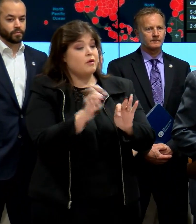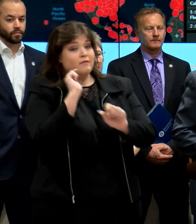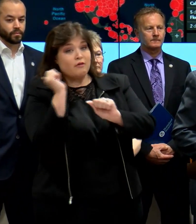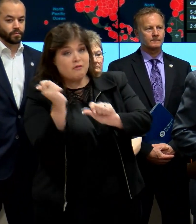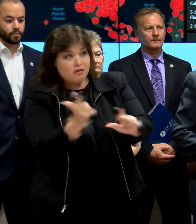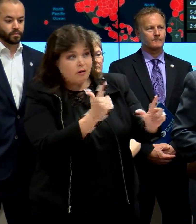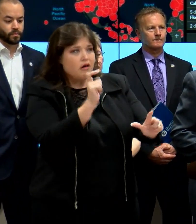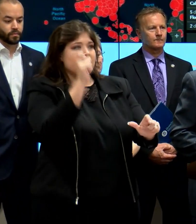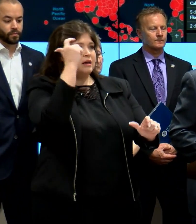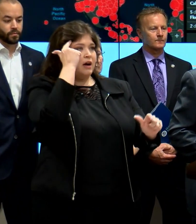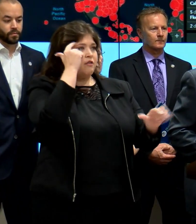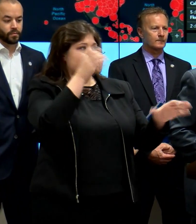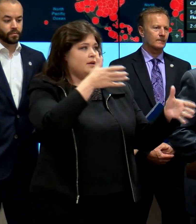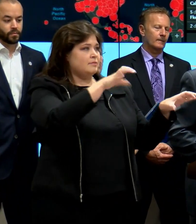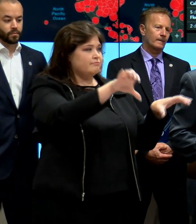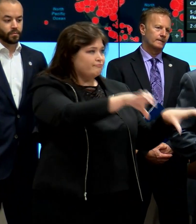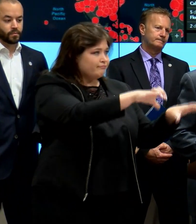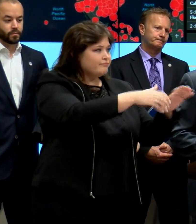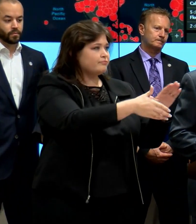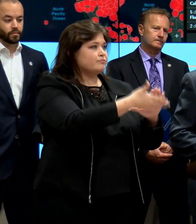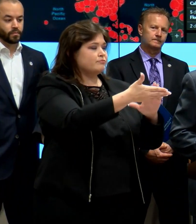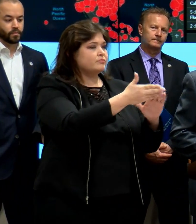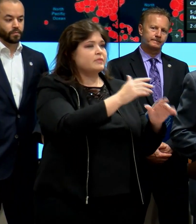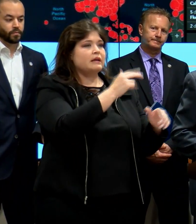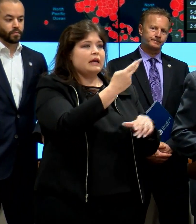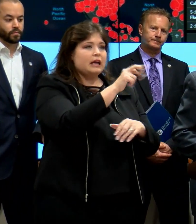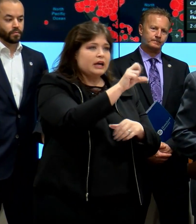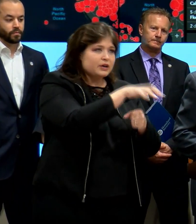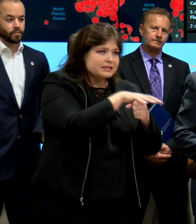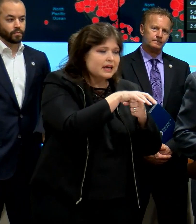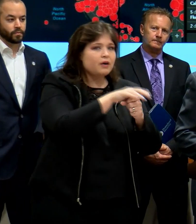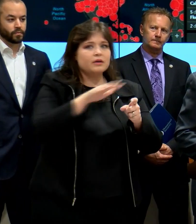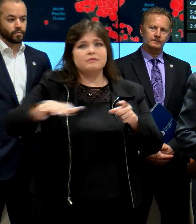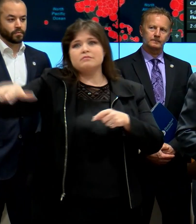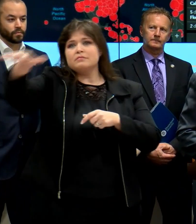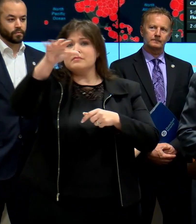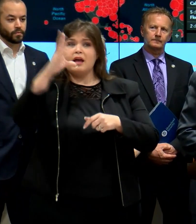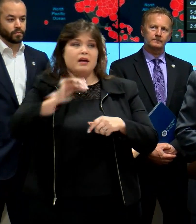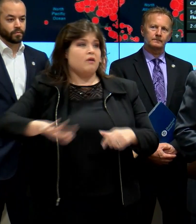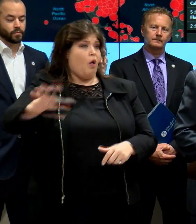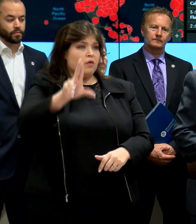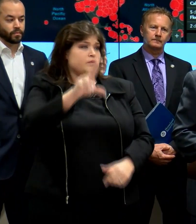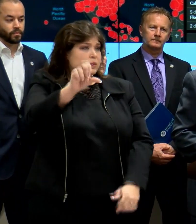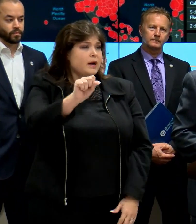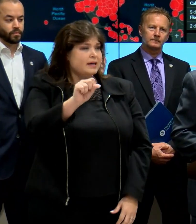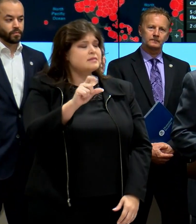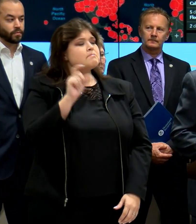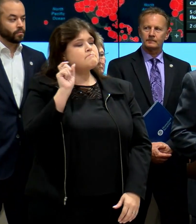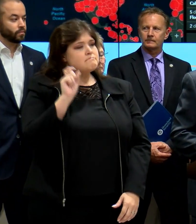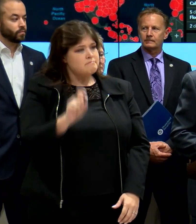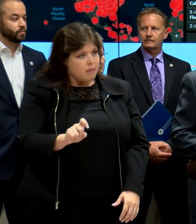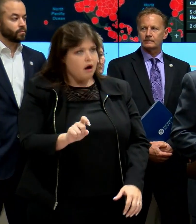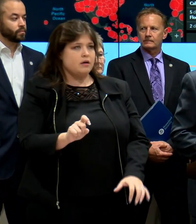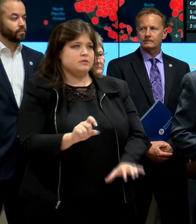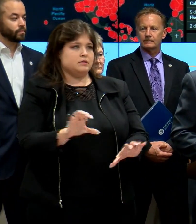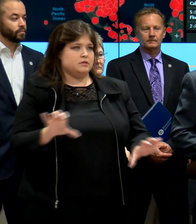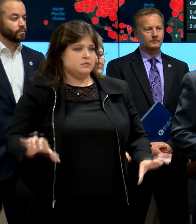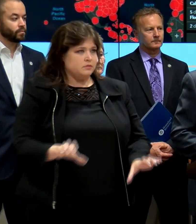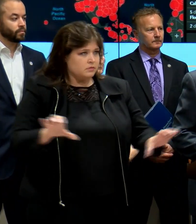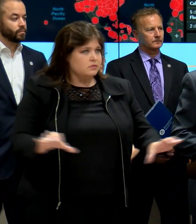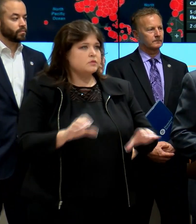entities in Houston, Harris County, surrounding region, and quite frankly across the country, to act as much in concert with one